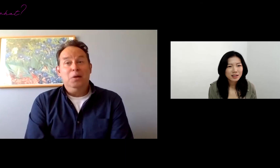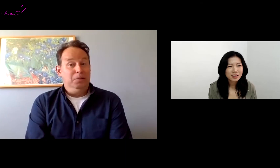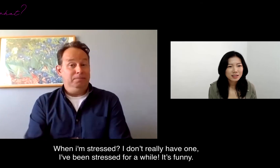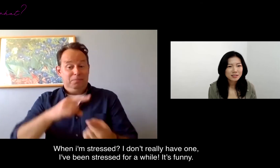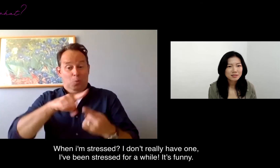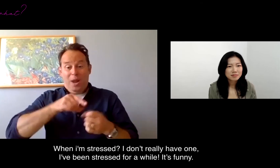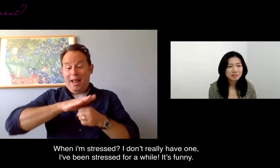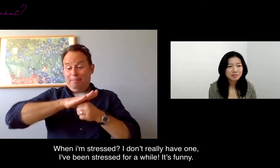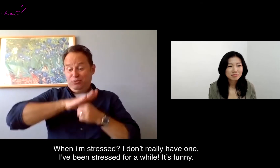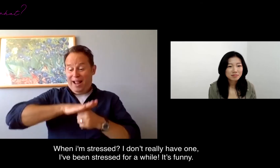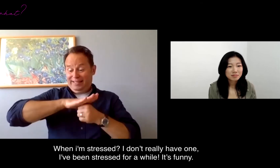When I'm stressed?